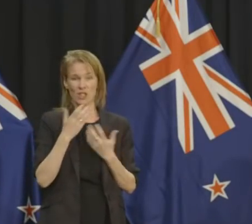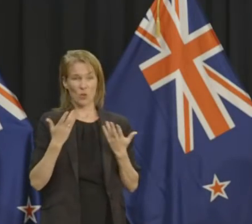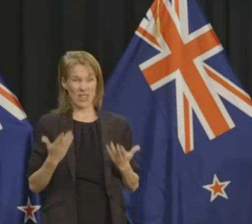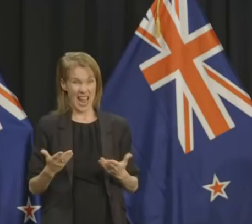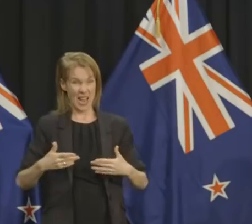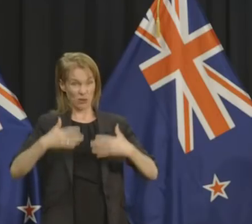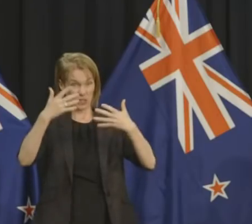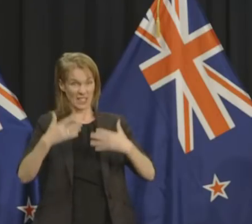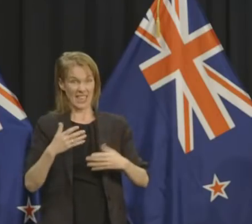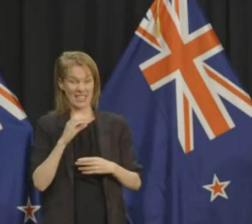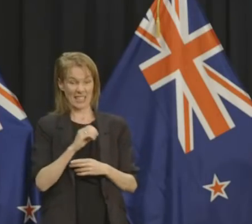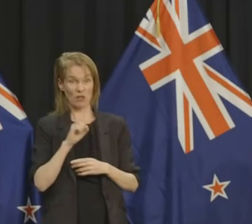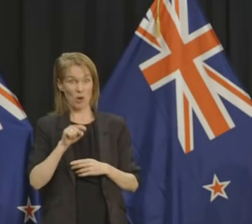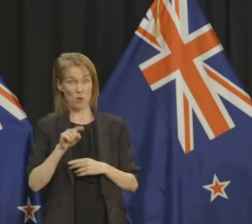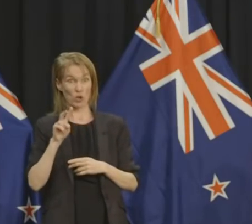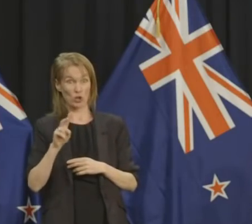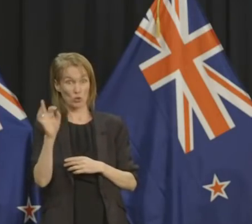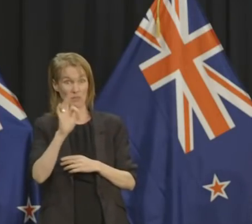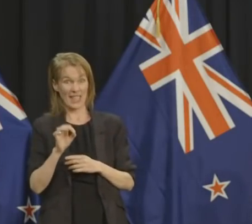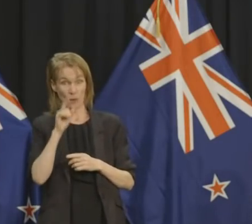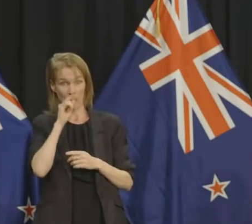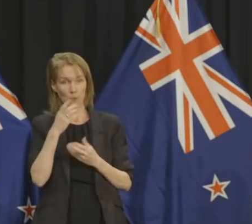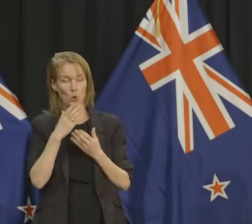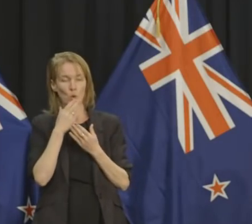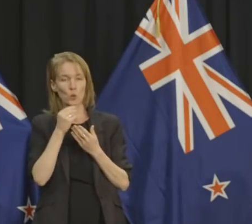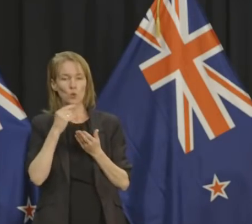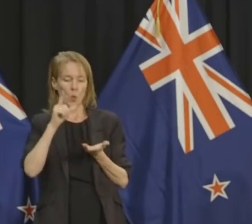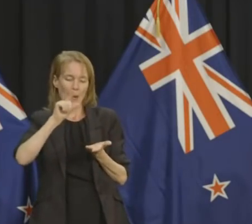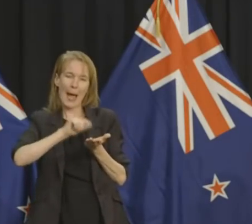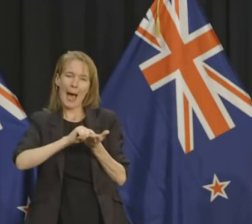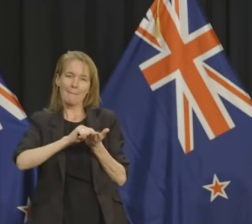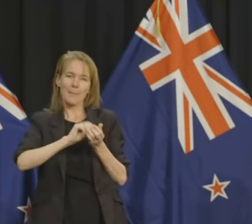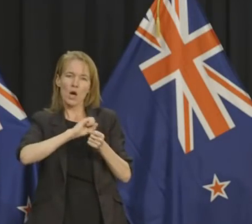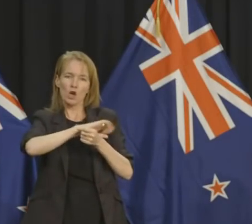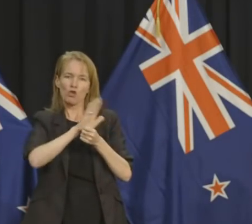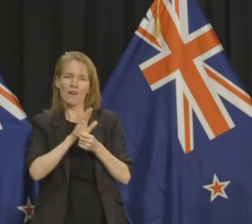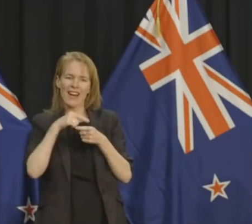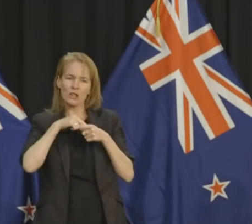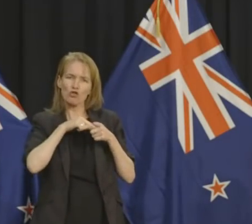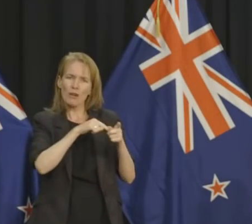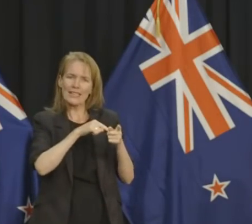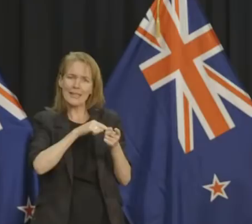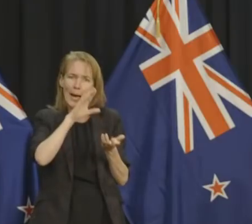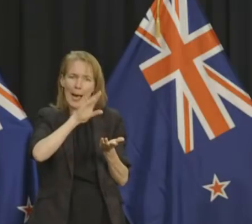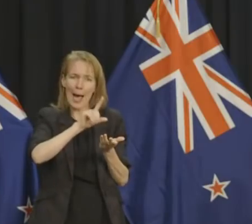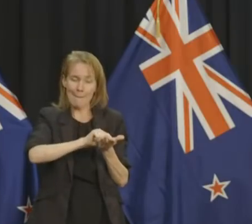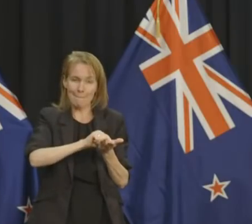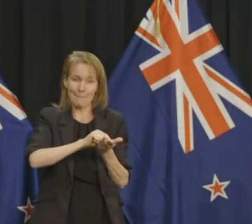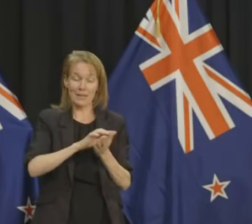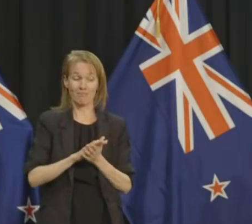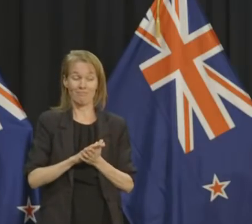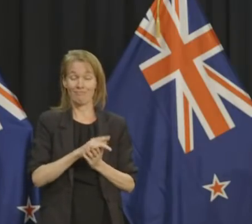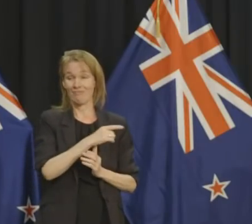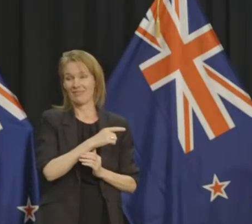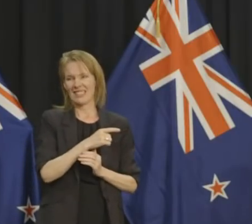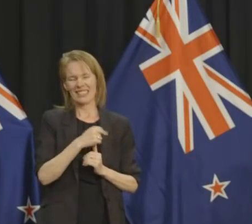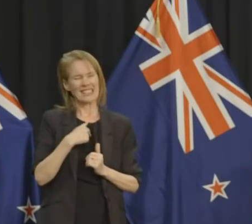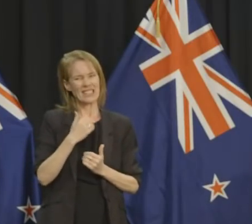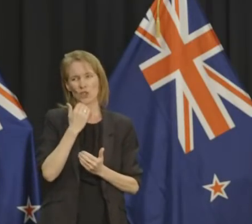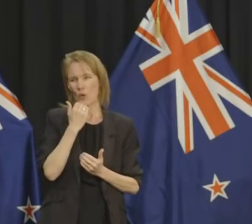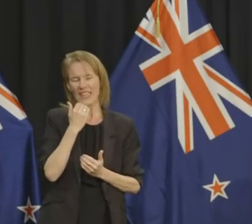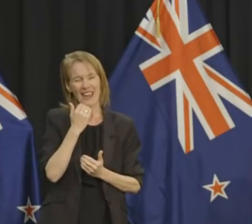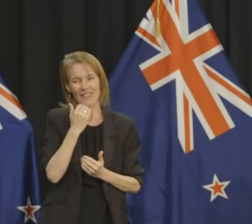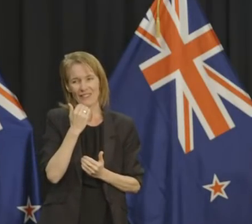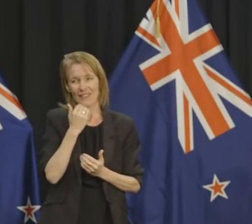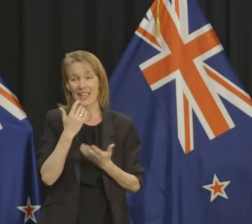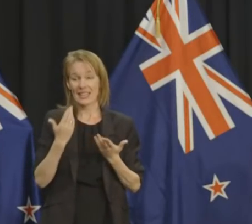app daily. Is that good enough? No, and I can give you the latest numbers if you like. So the app's now got